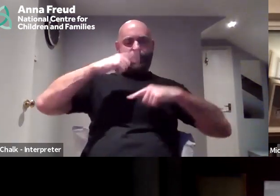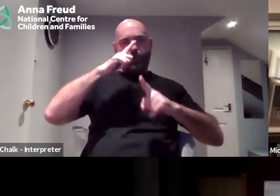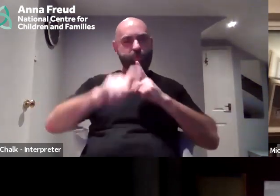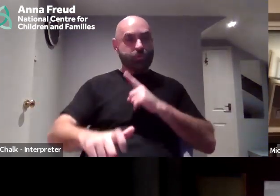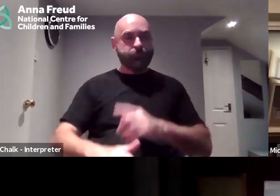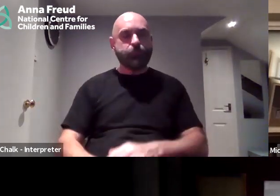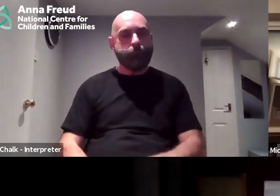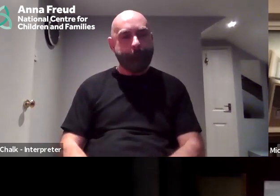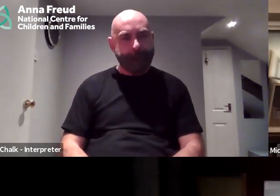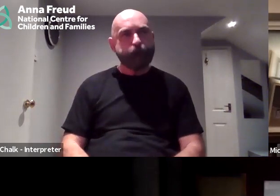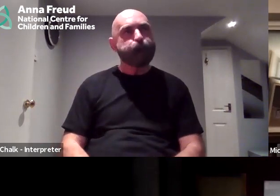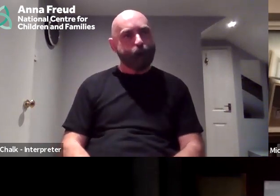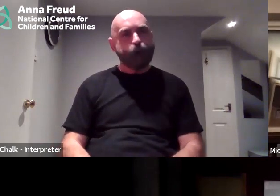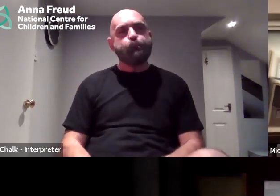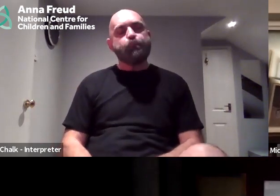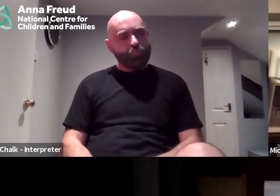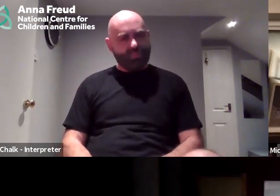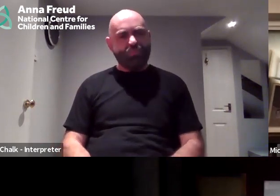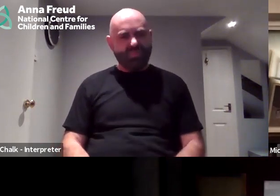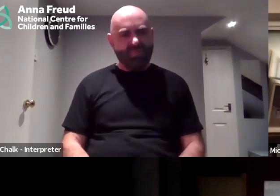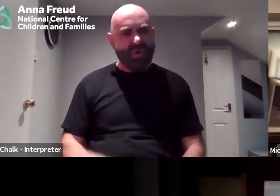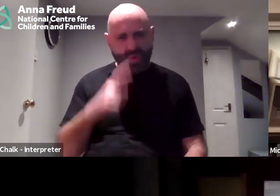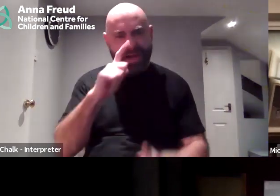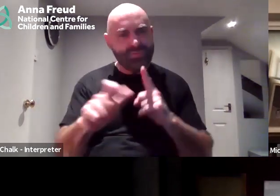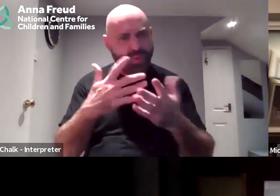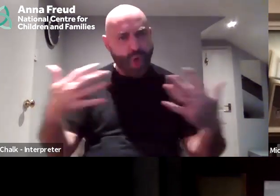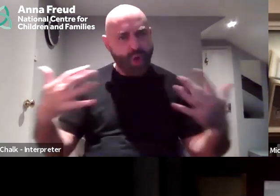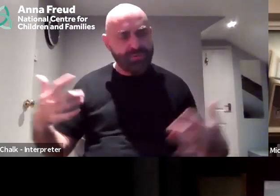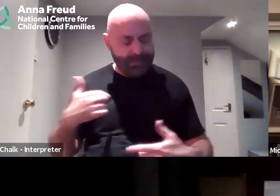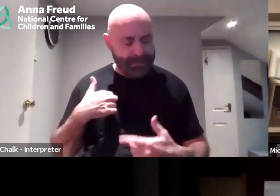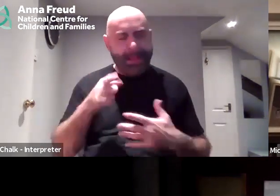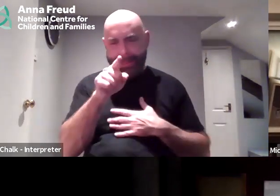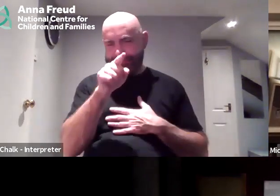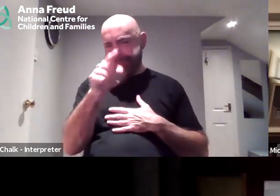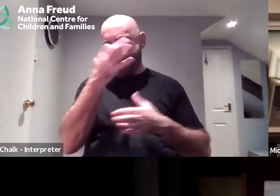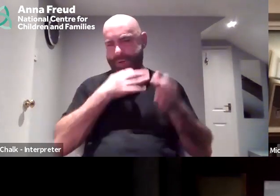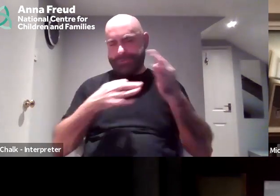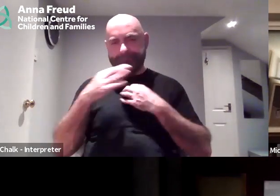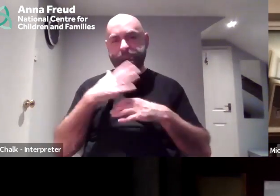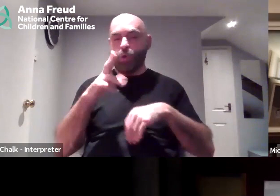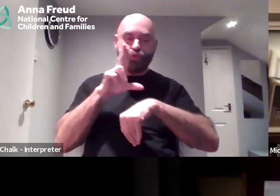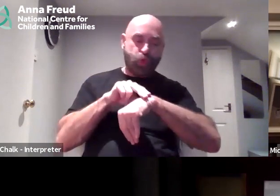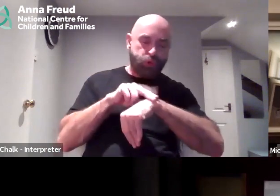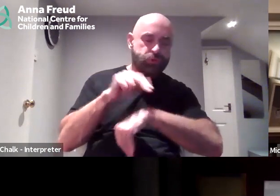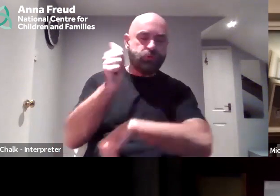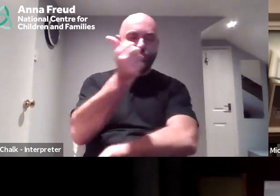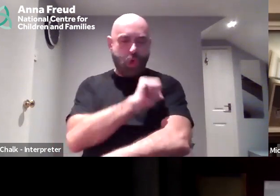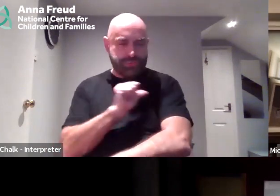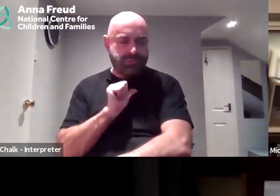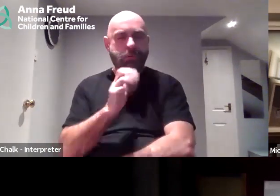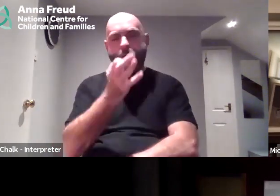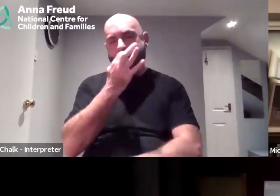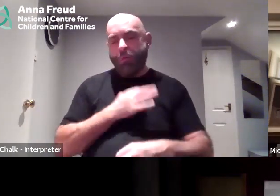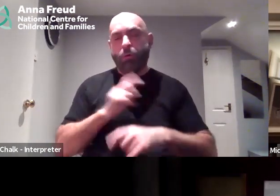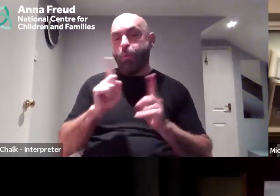anything? Yeah, a great deal. And I've been asked that by doctors and nurses, what can